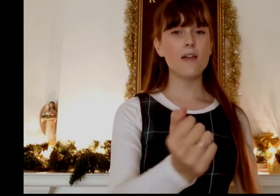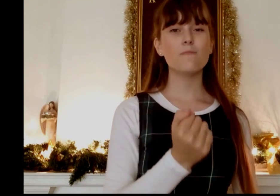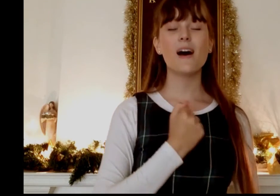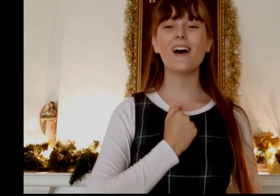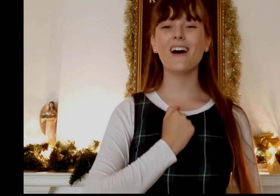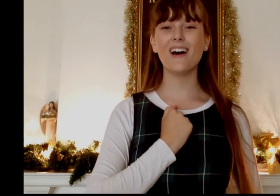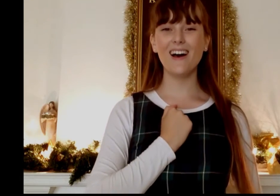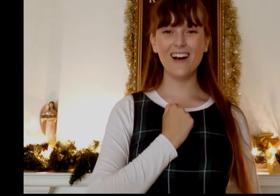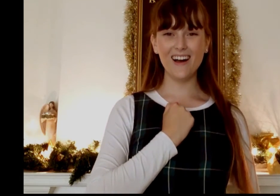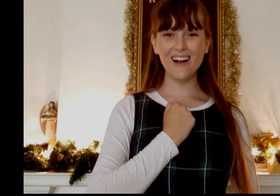to mine.